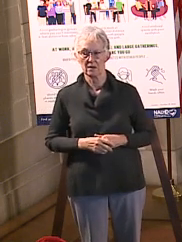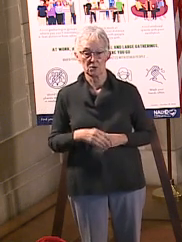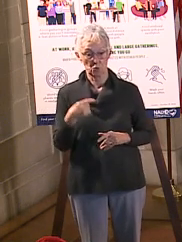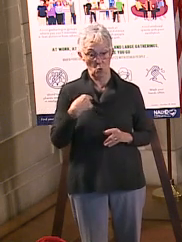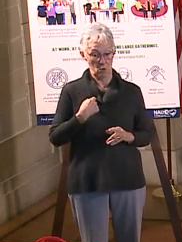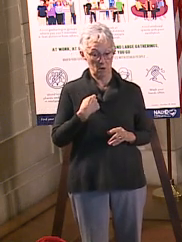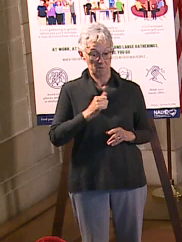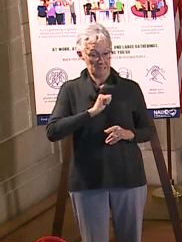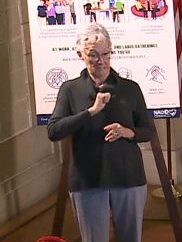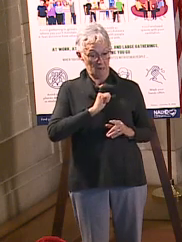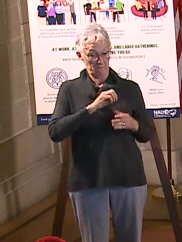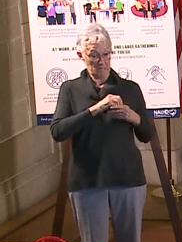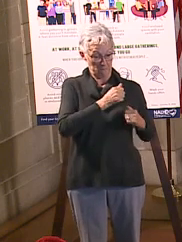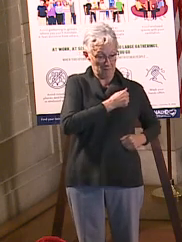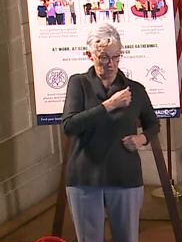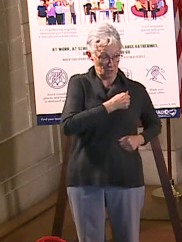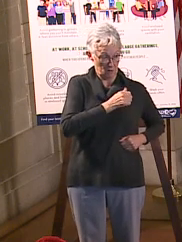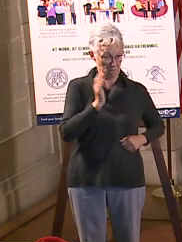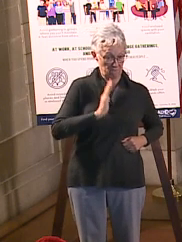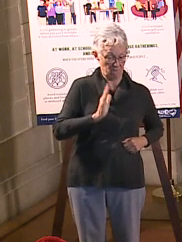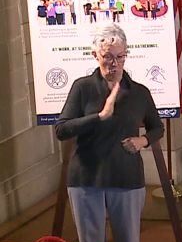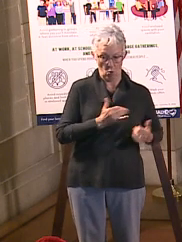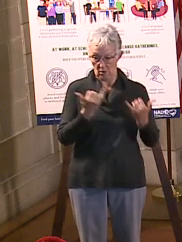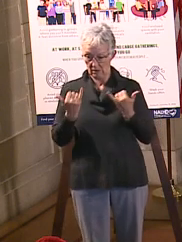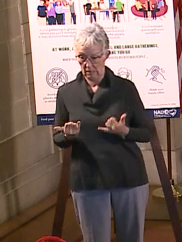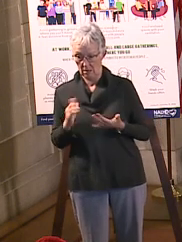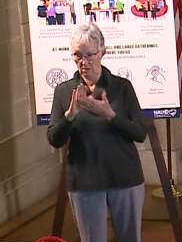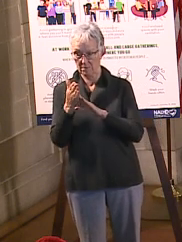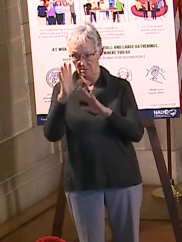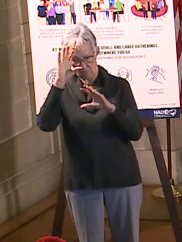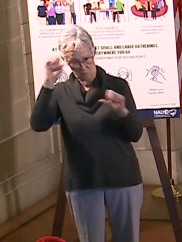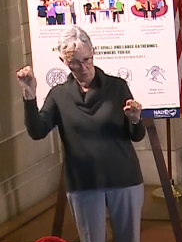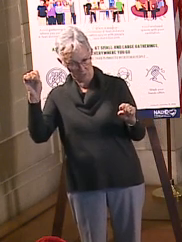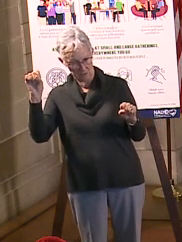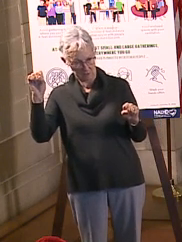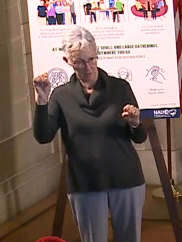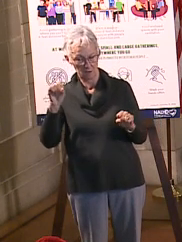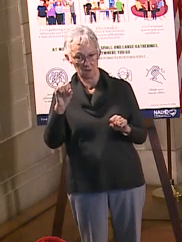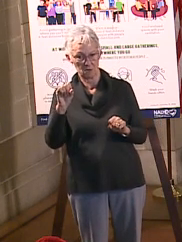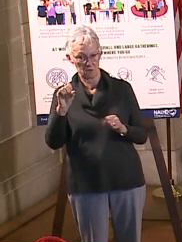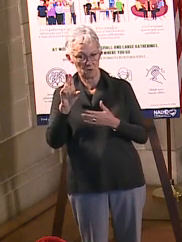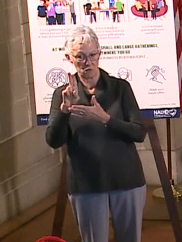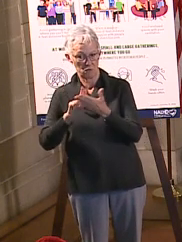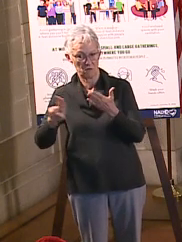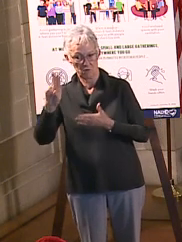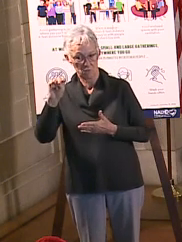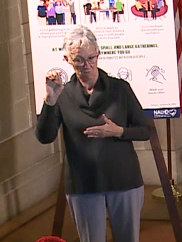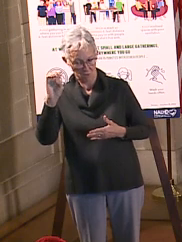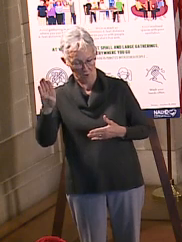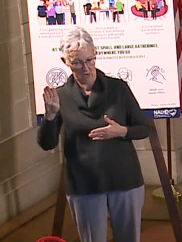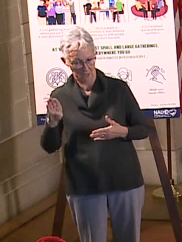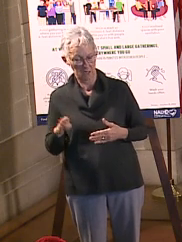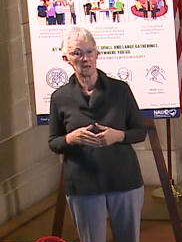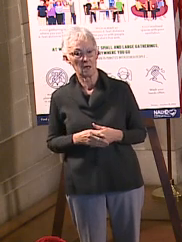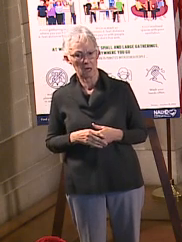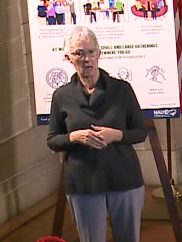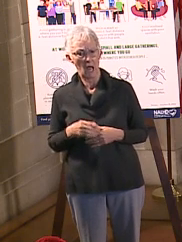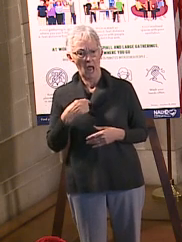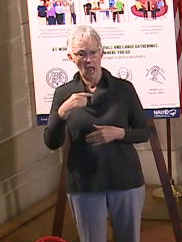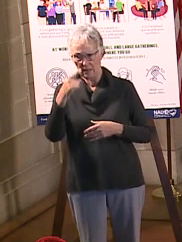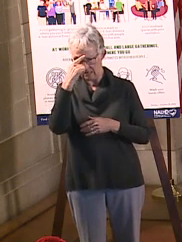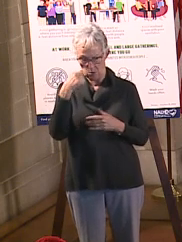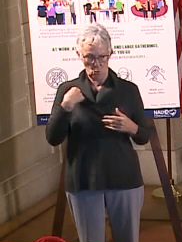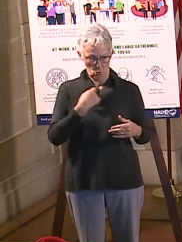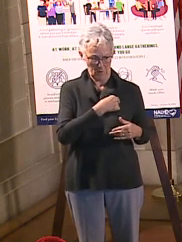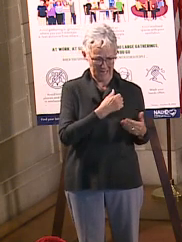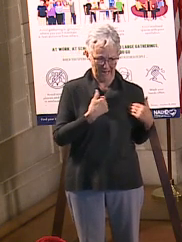is the absolute need for a unified command like U.S. Space Command to be connected to academia. I mean, we have that,